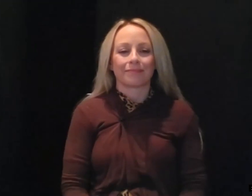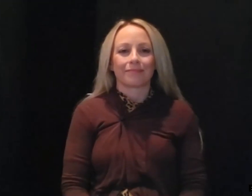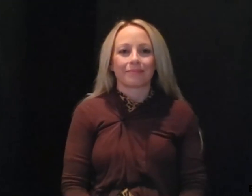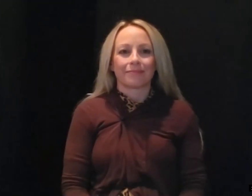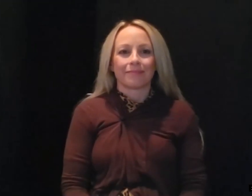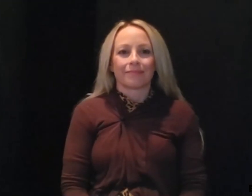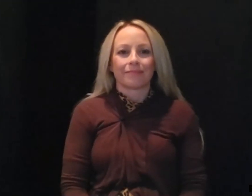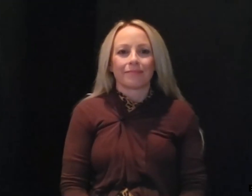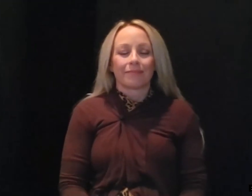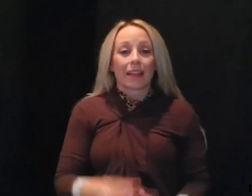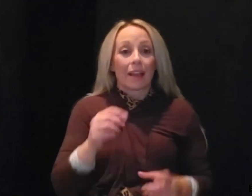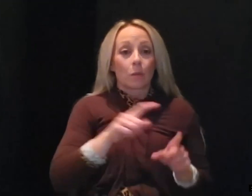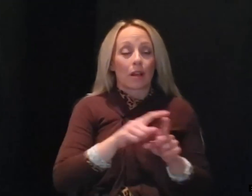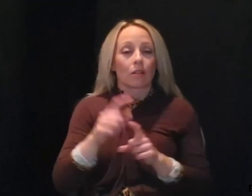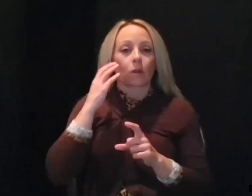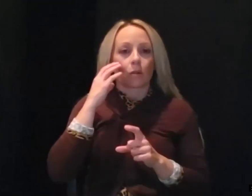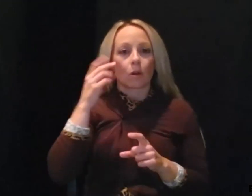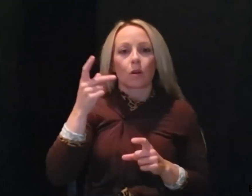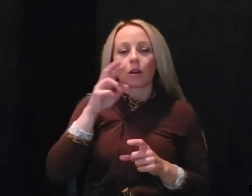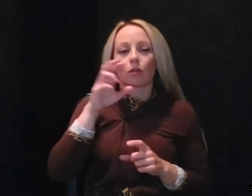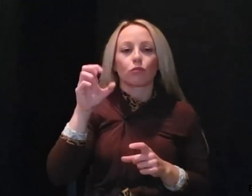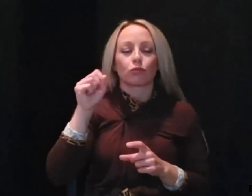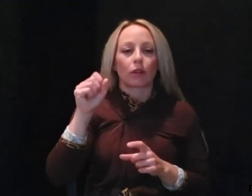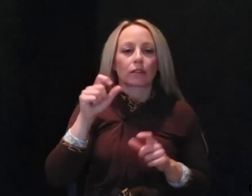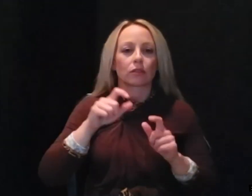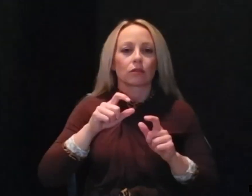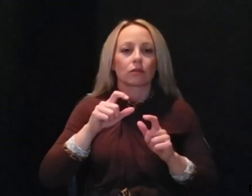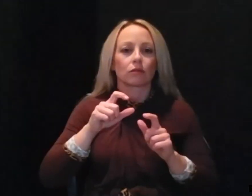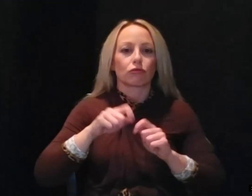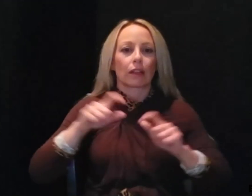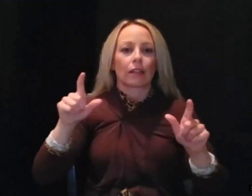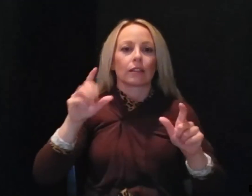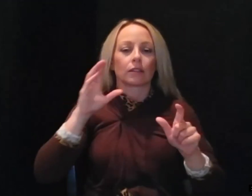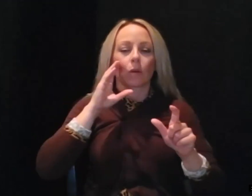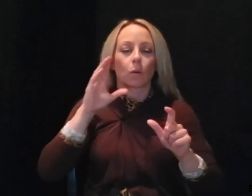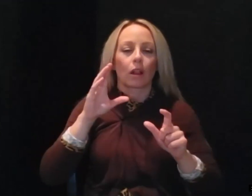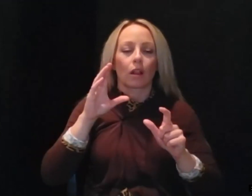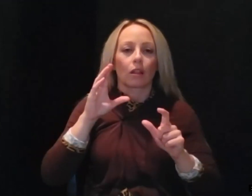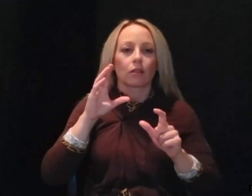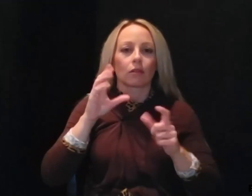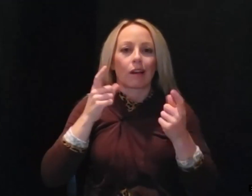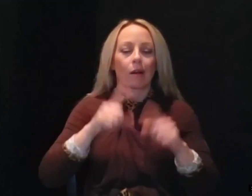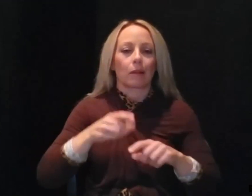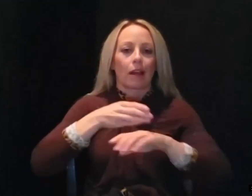And we also know that a press release will come out after this with some of the details that can help you with that as well.